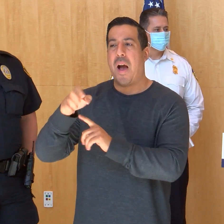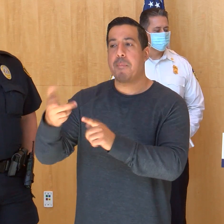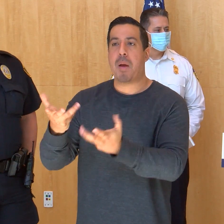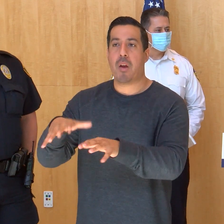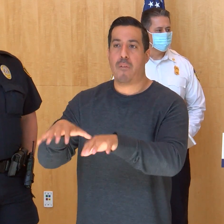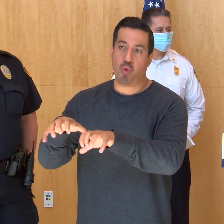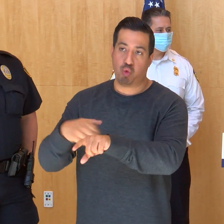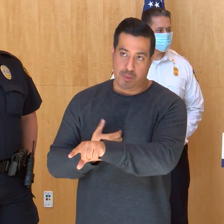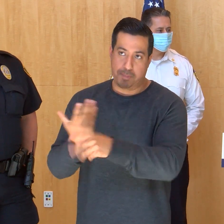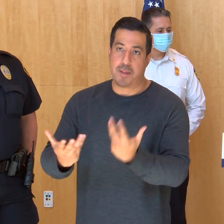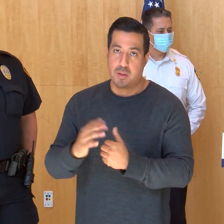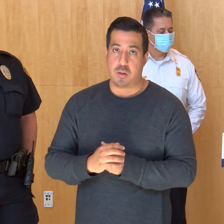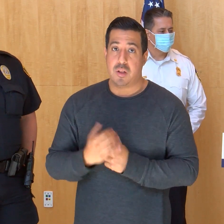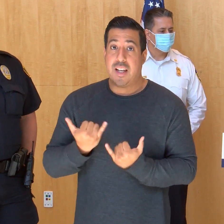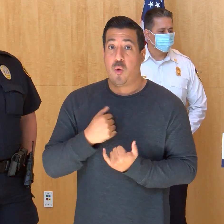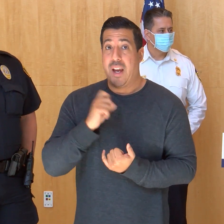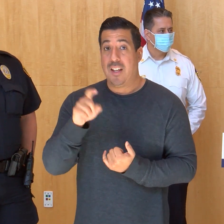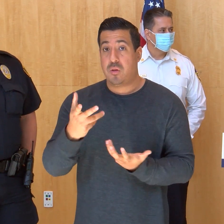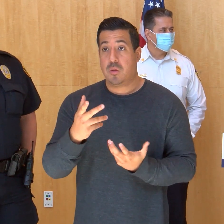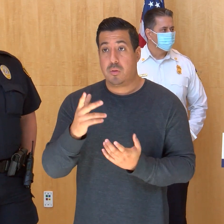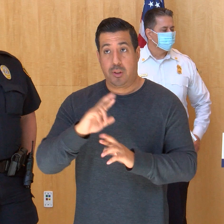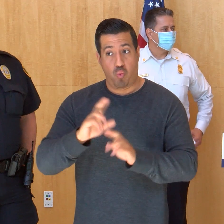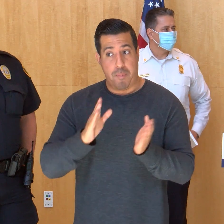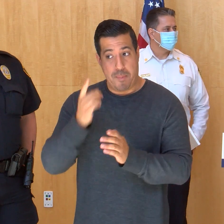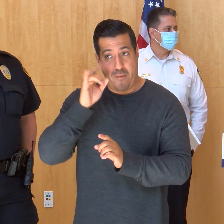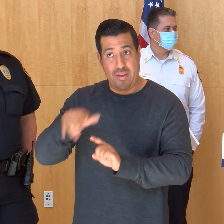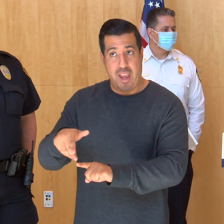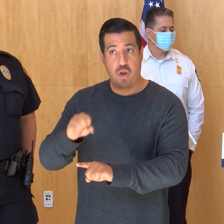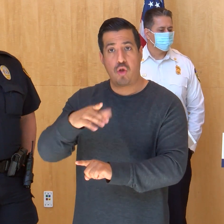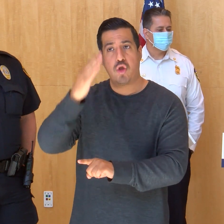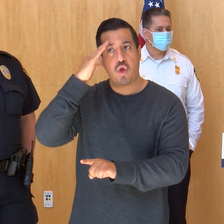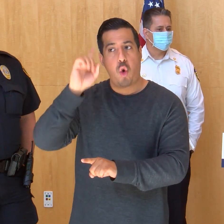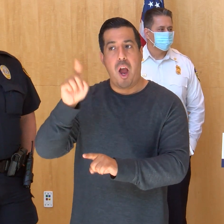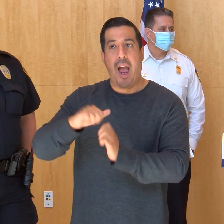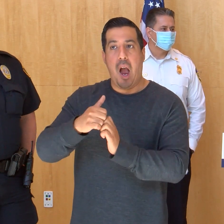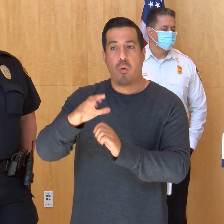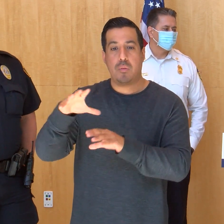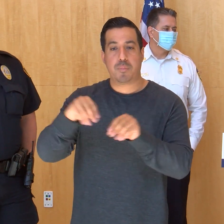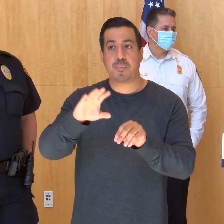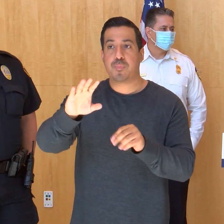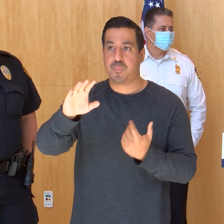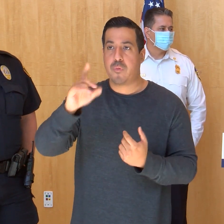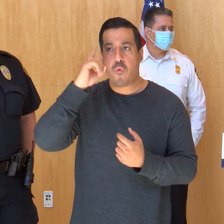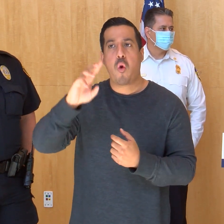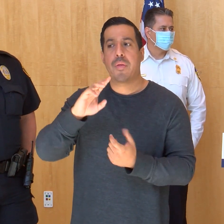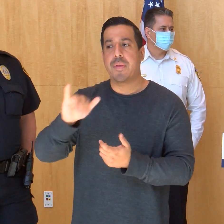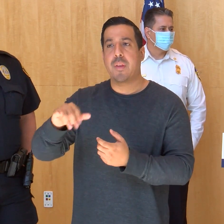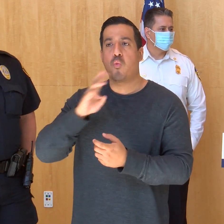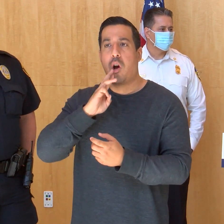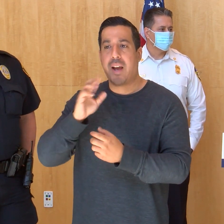during this. And so we're asking that you get prepared for that, and that you know where the shutoff is to your house, and that you know where